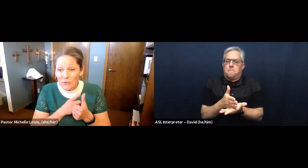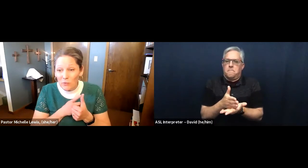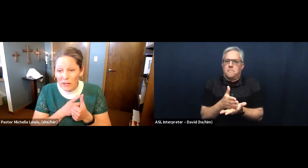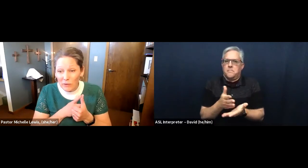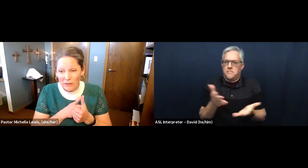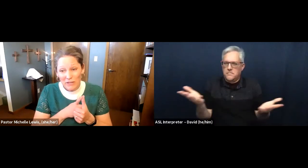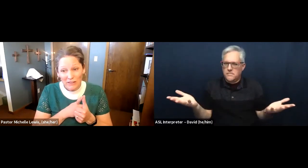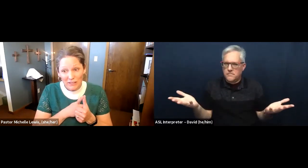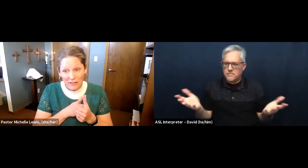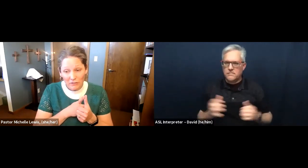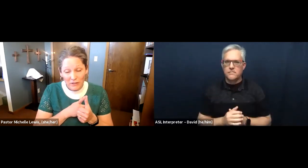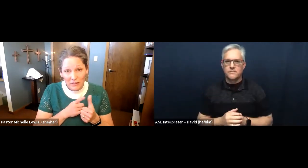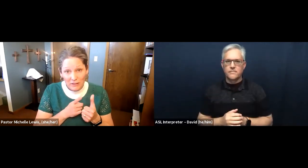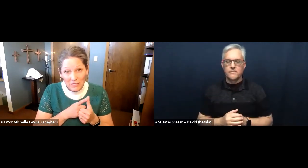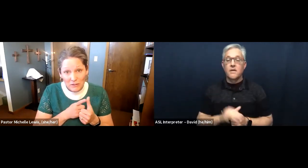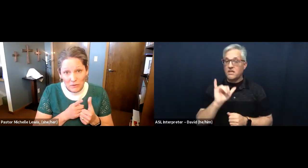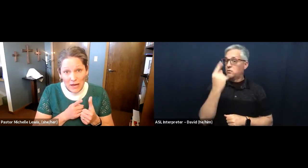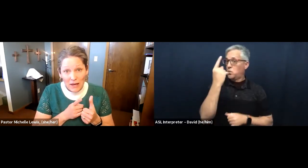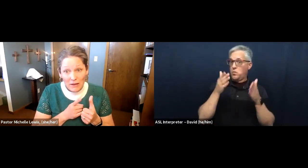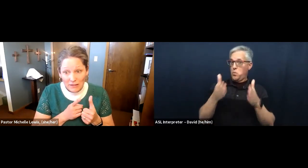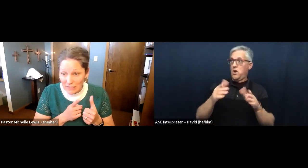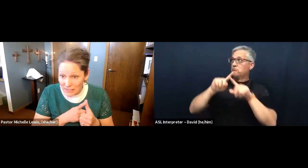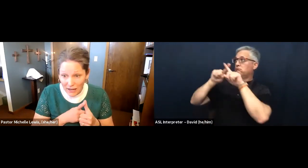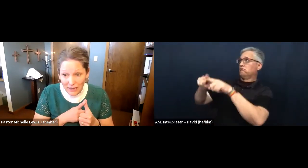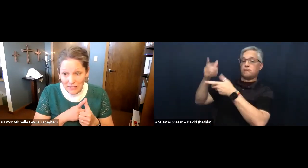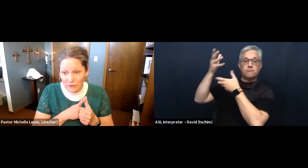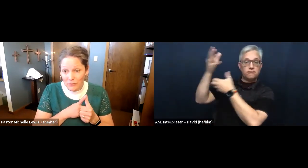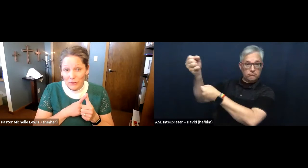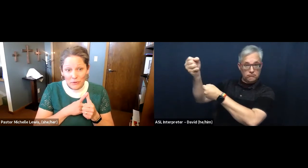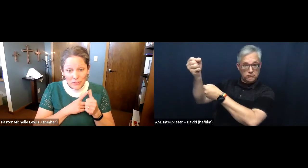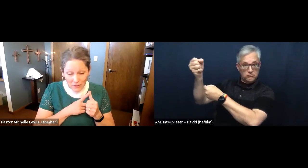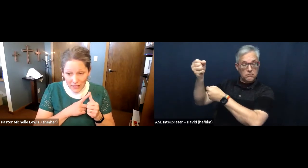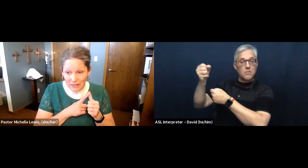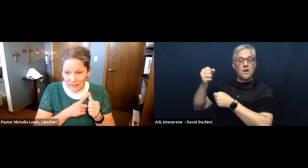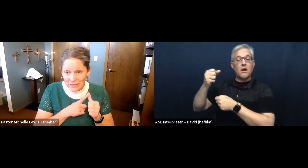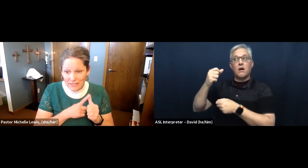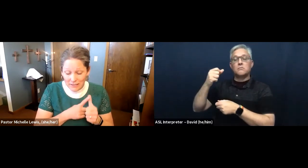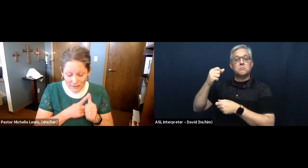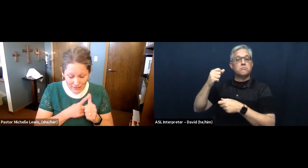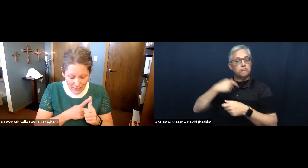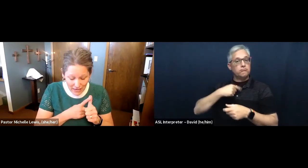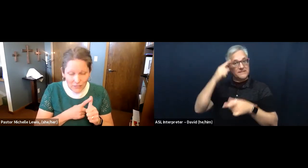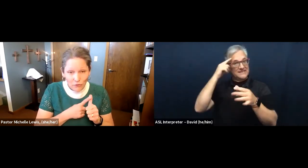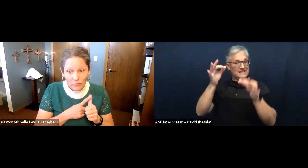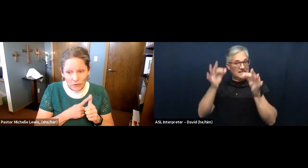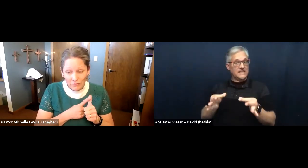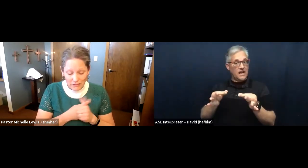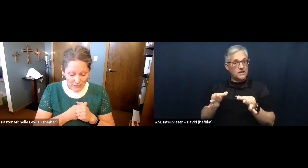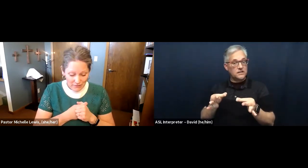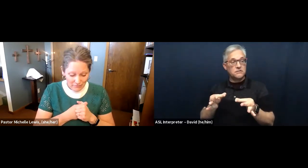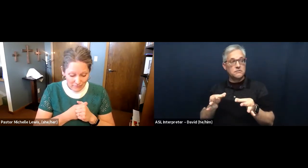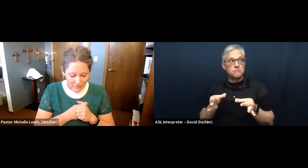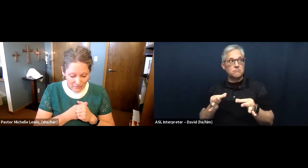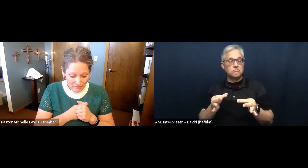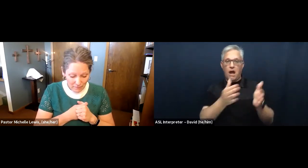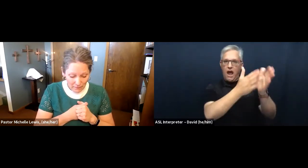So that's one way we can lean on our faith, is to decide to use and ask for forgiveness.